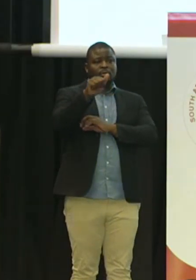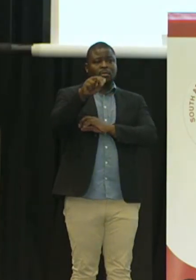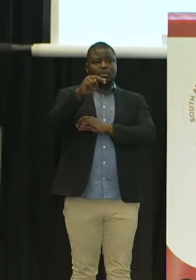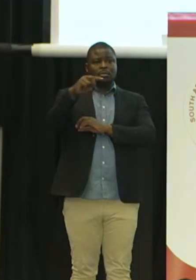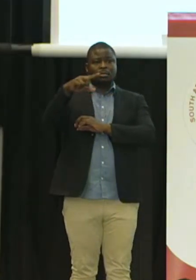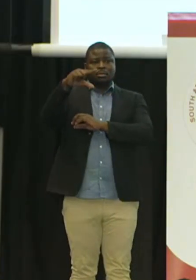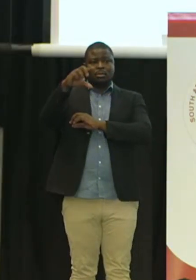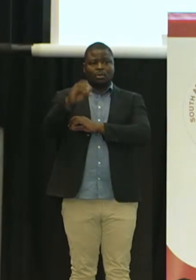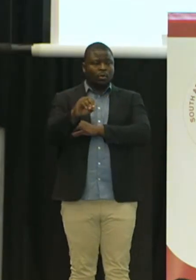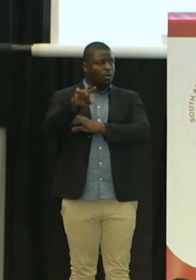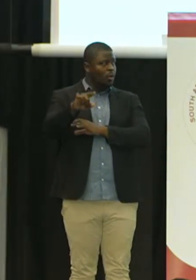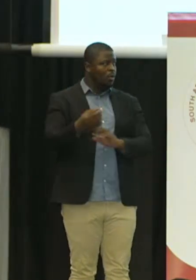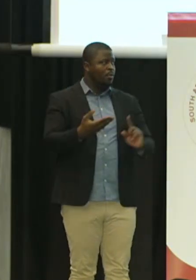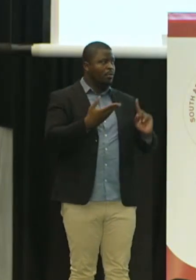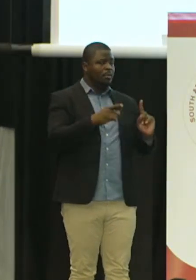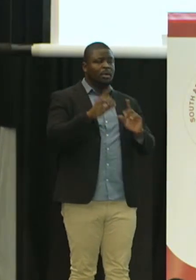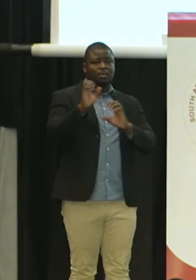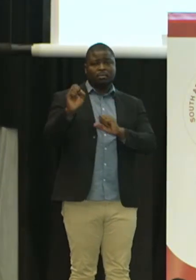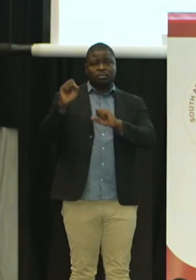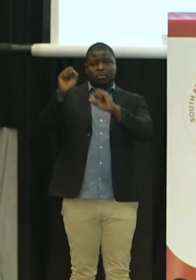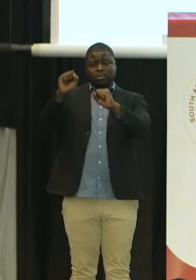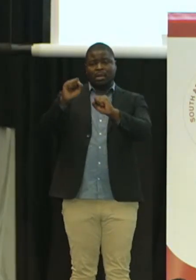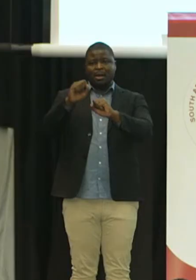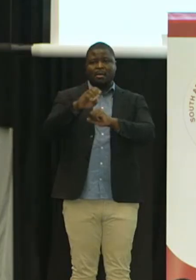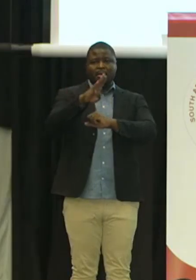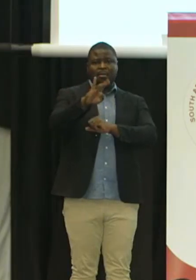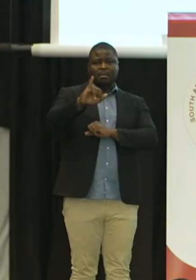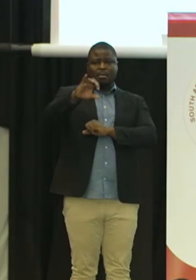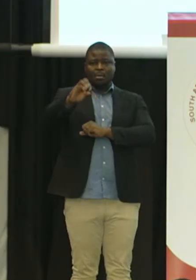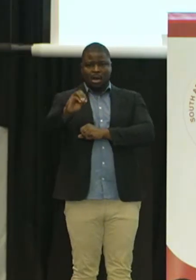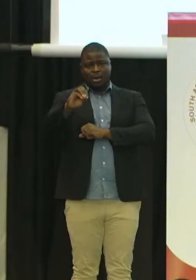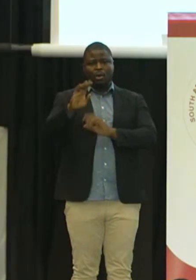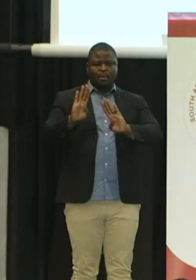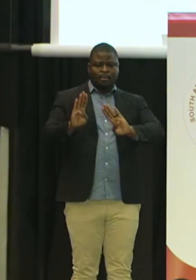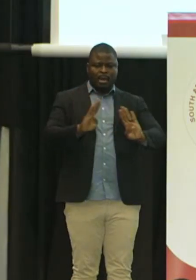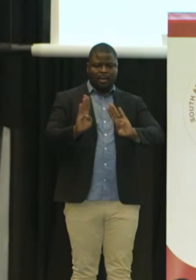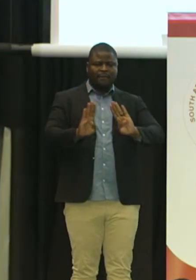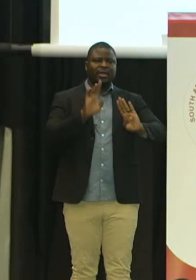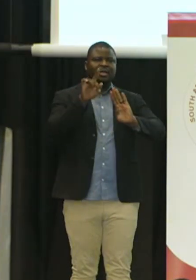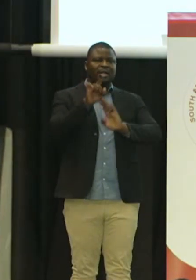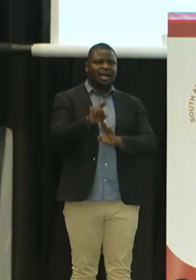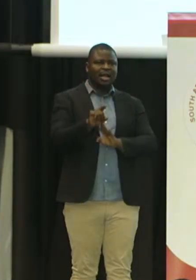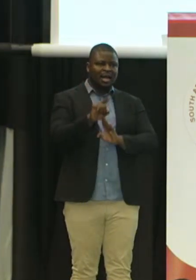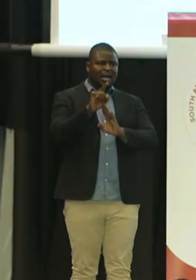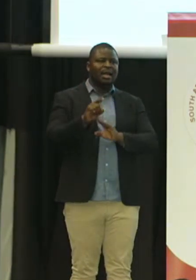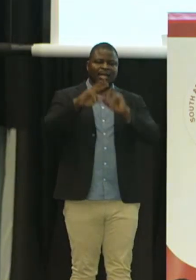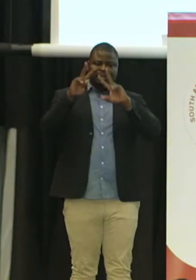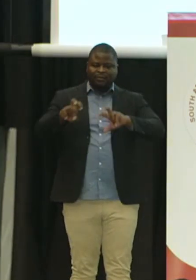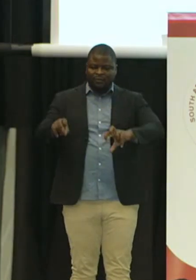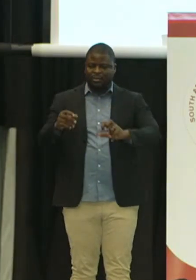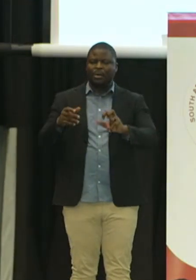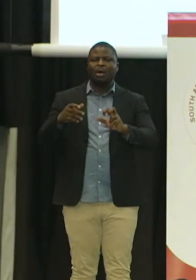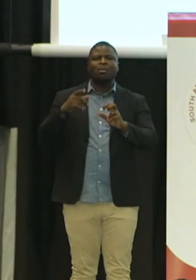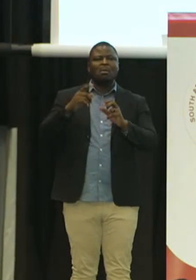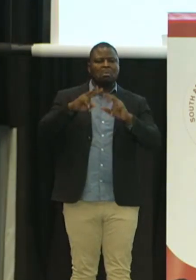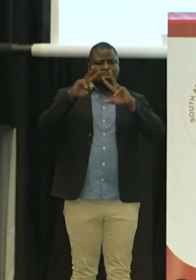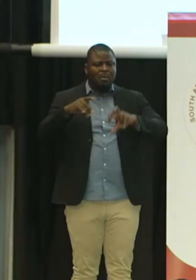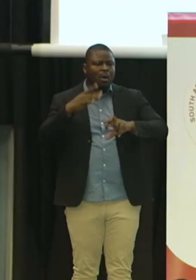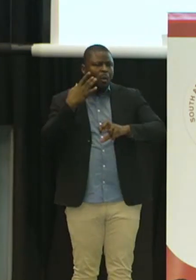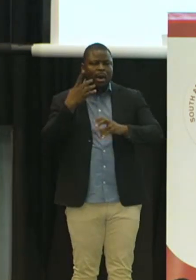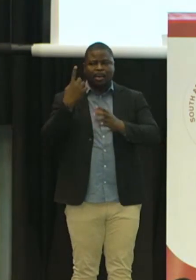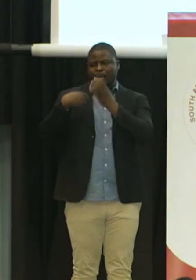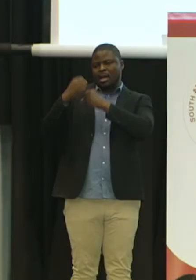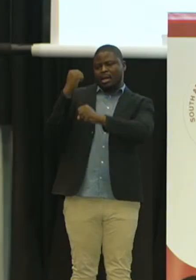presentation on the Biobehavioral survey, which was conducted last year, focusing